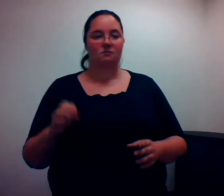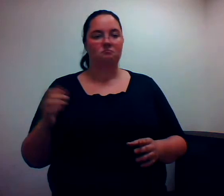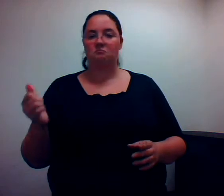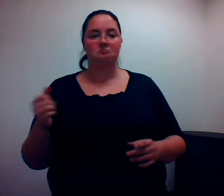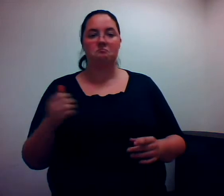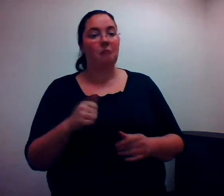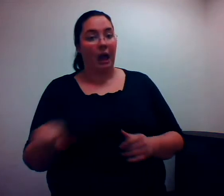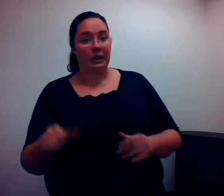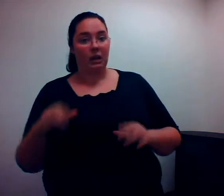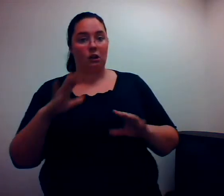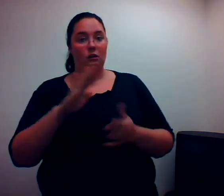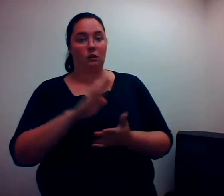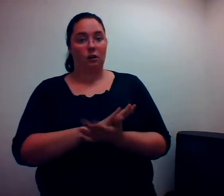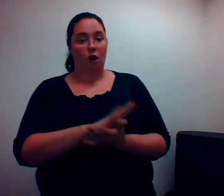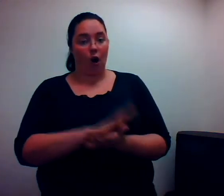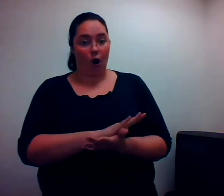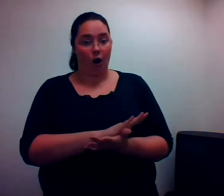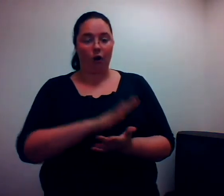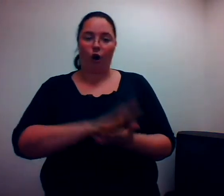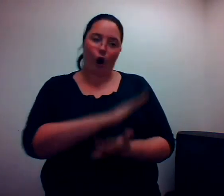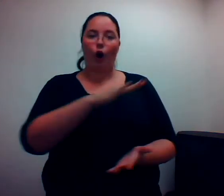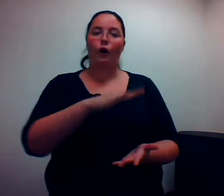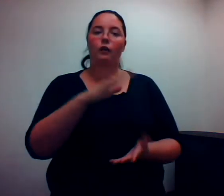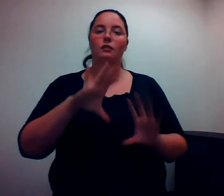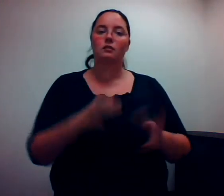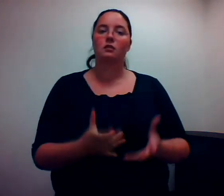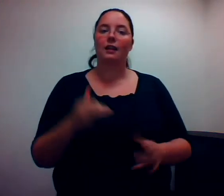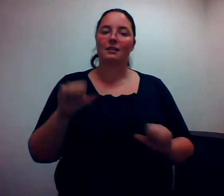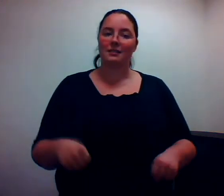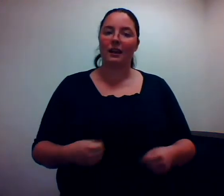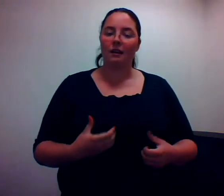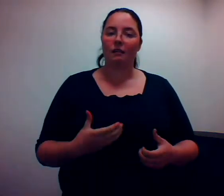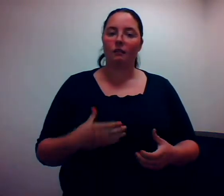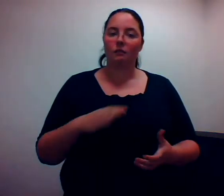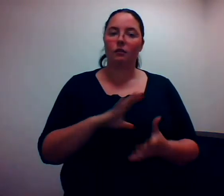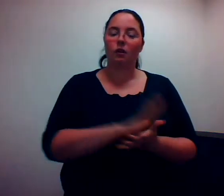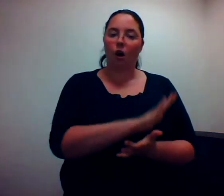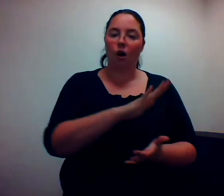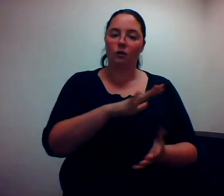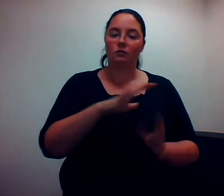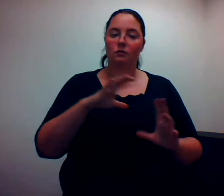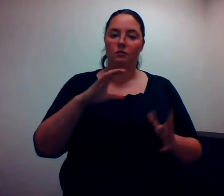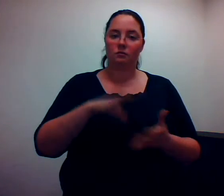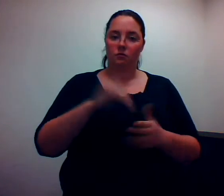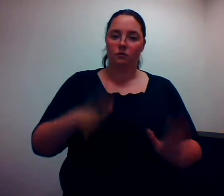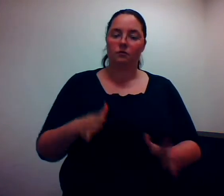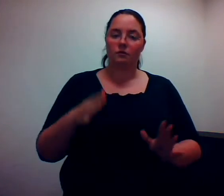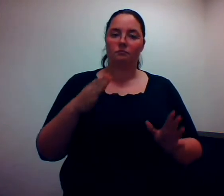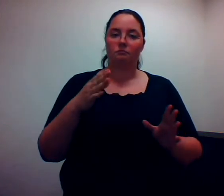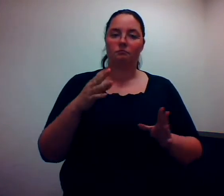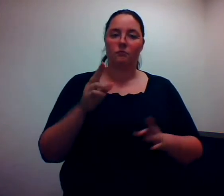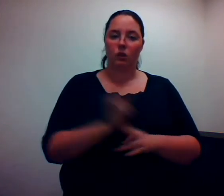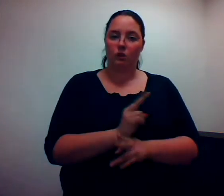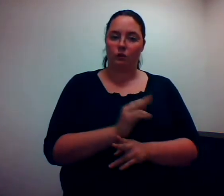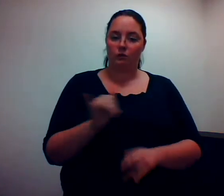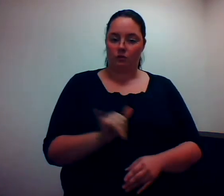school or middle school students. The key is to think about your reading and writing assignments as something